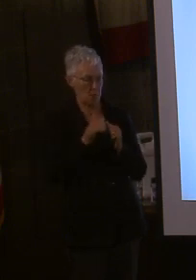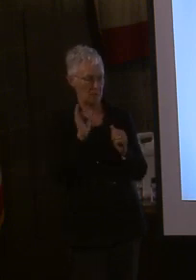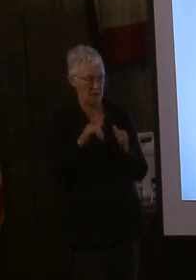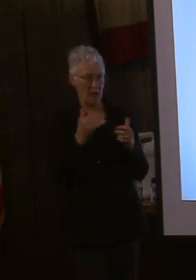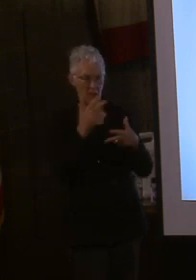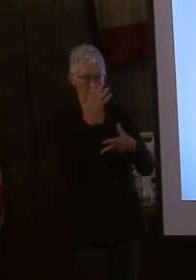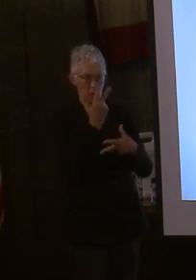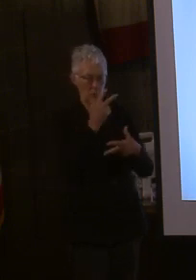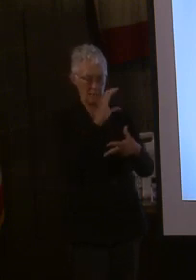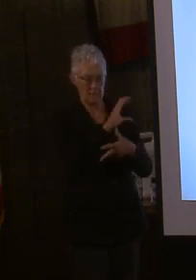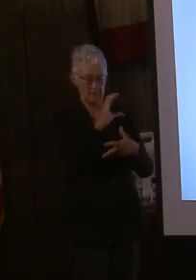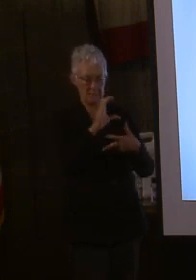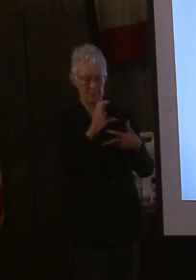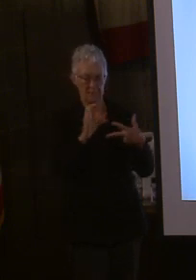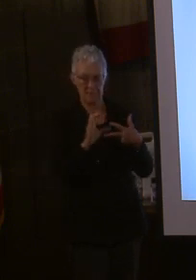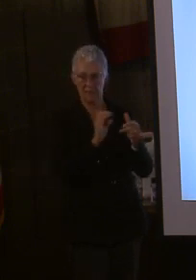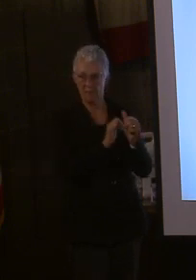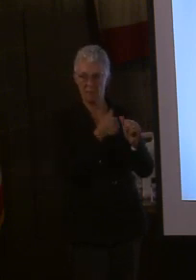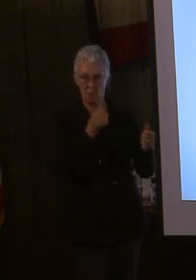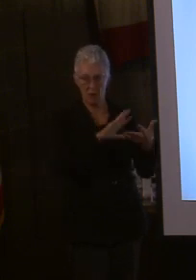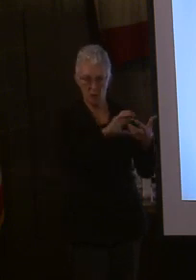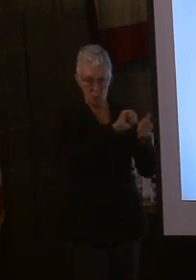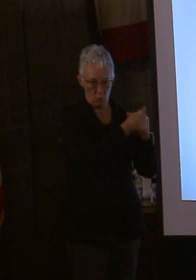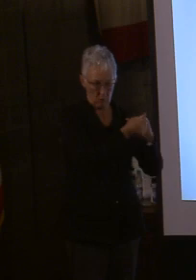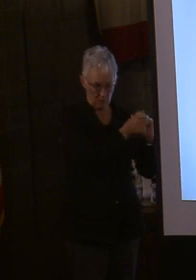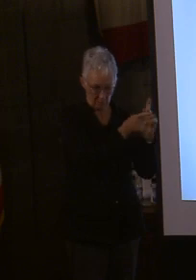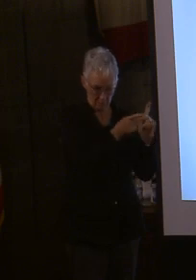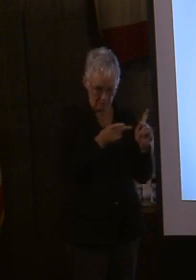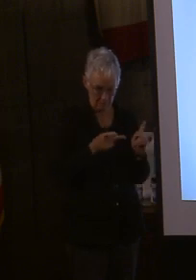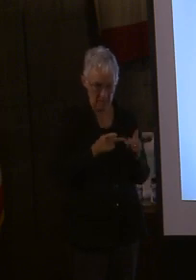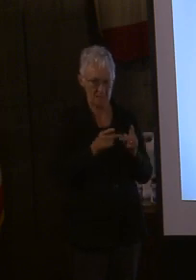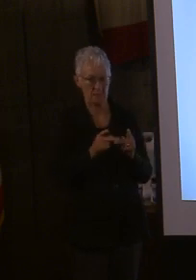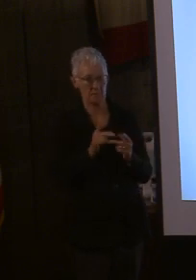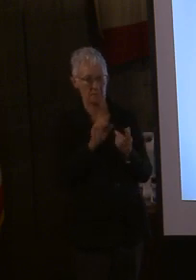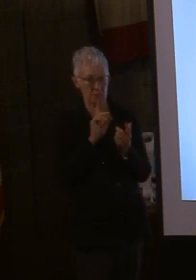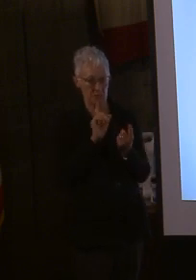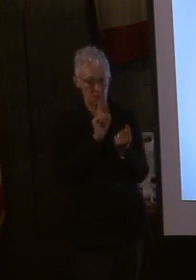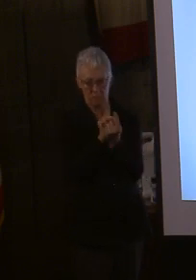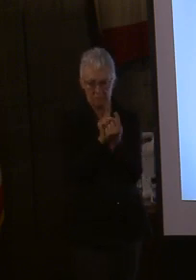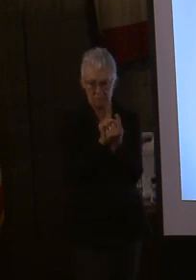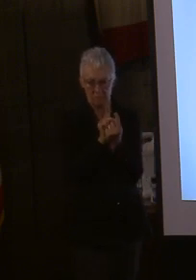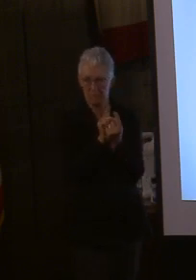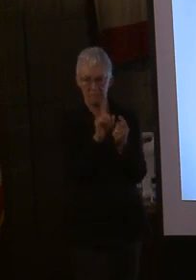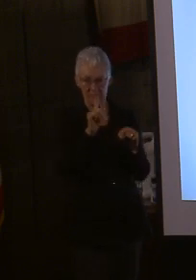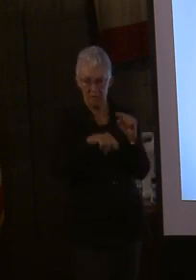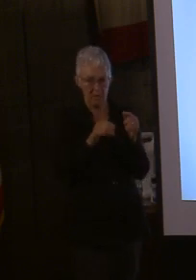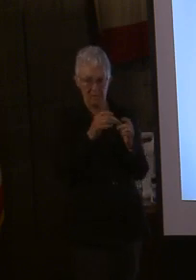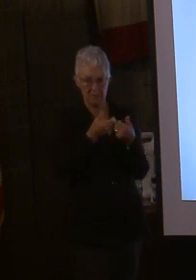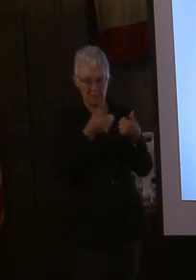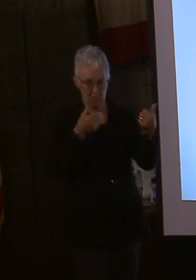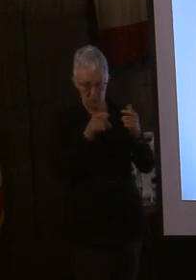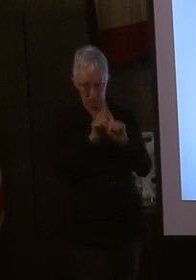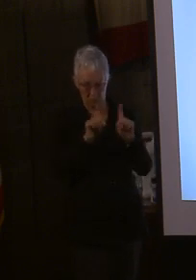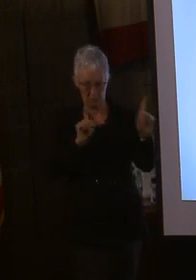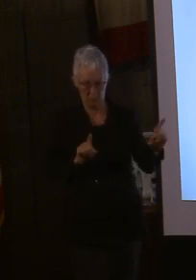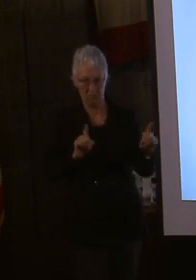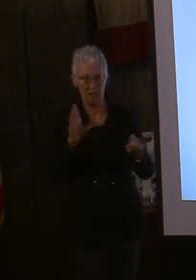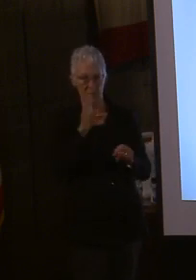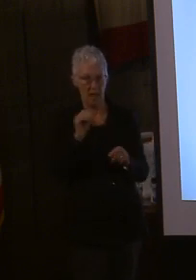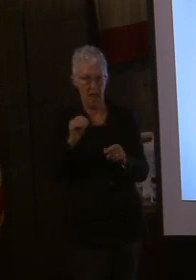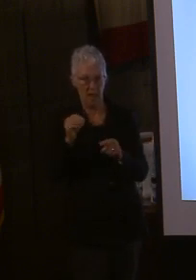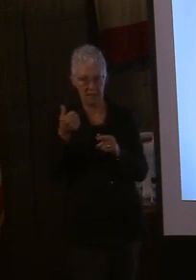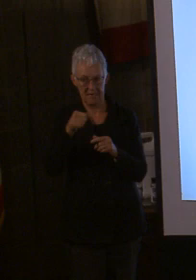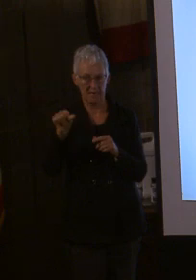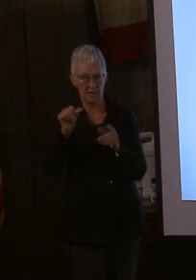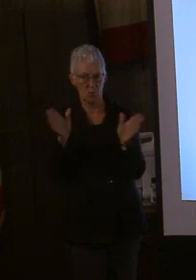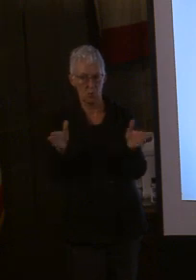close contact, and confined spaces. Those are all opportunities for the virus to spread. The virus is spread from one person to another.